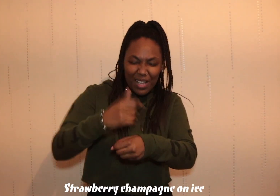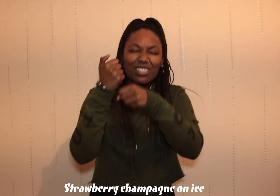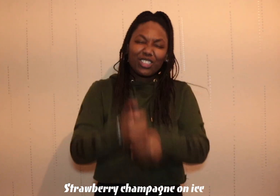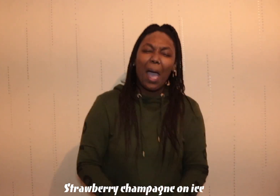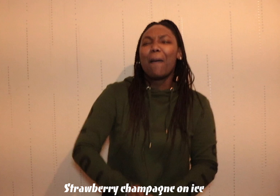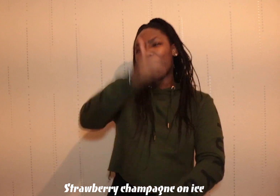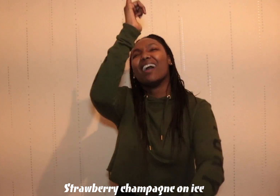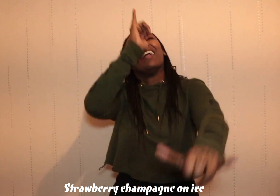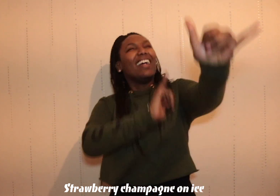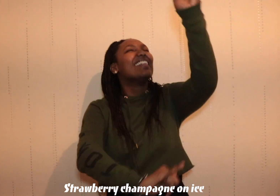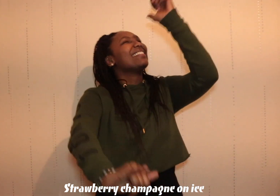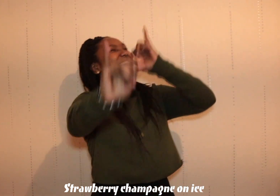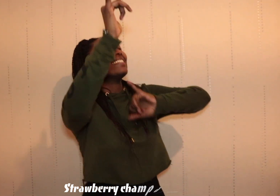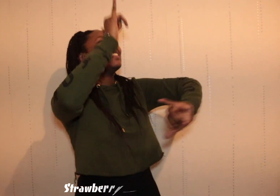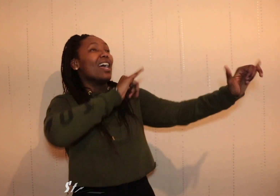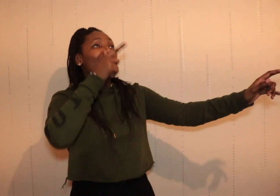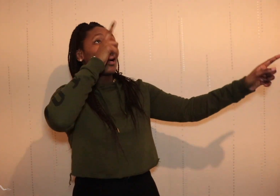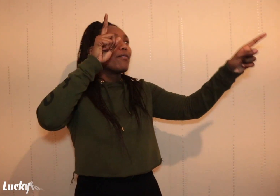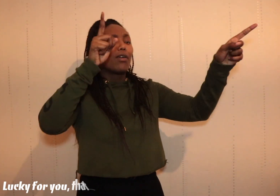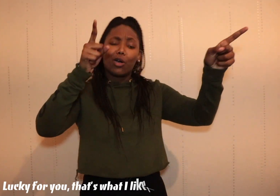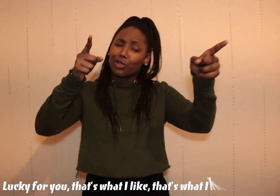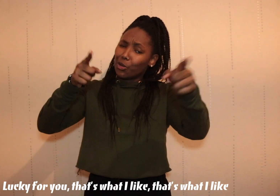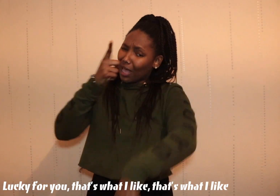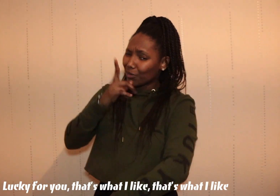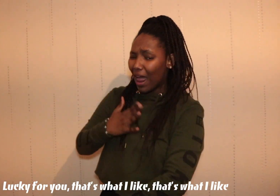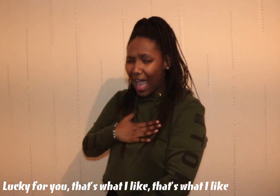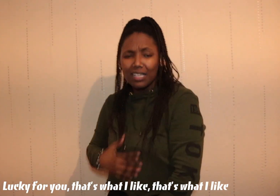shaming on us Lucky for you, that's what I like